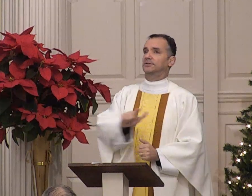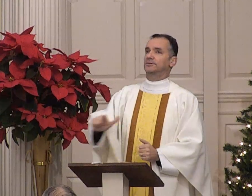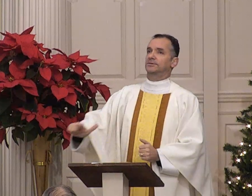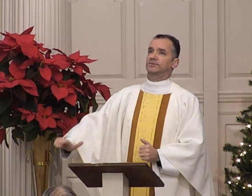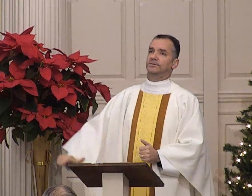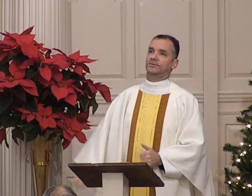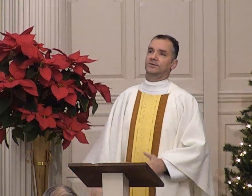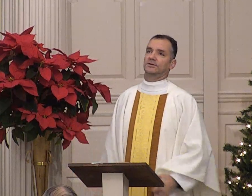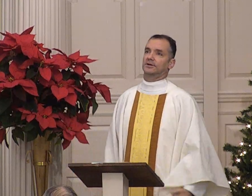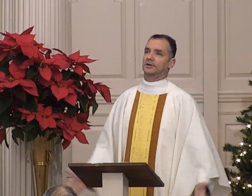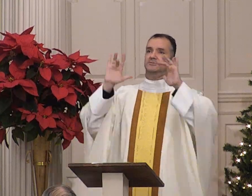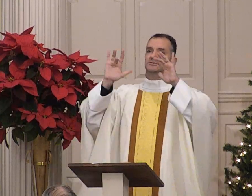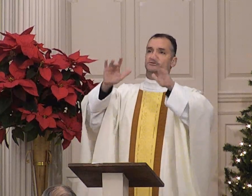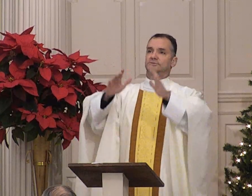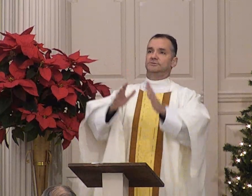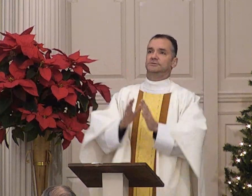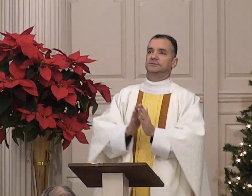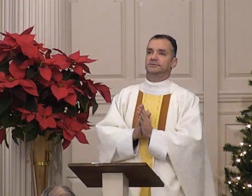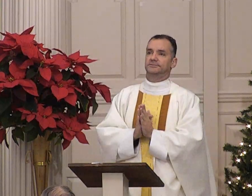Lord, have mercy.